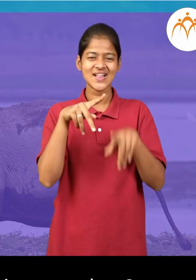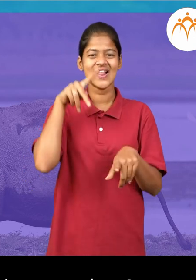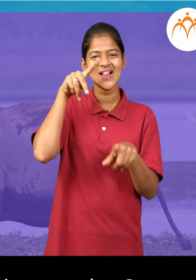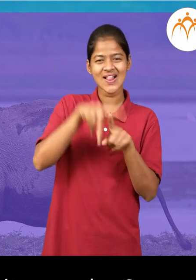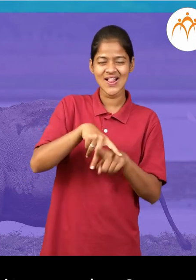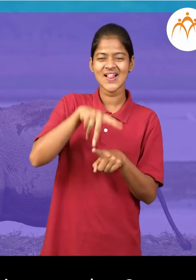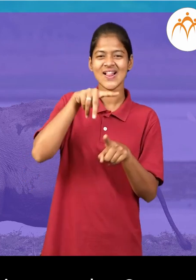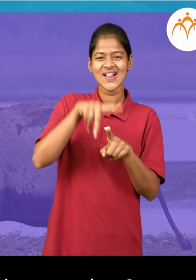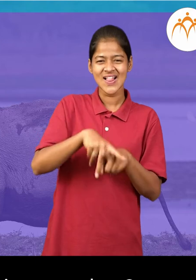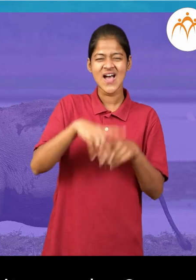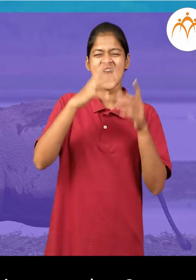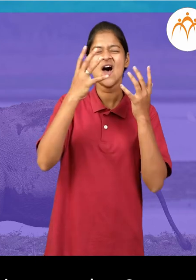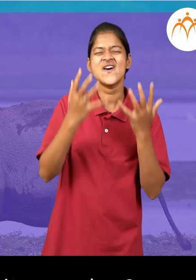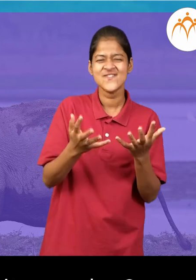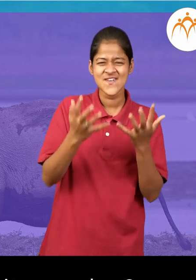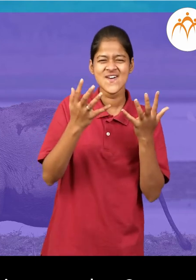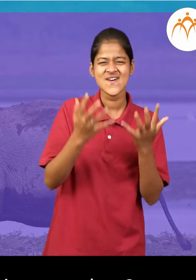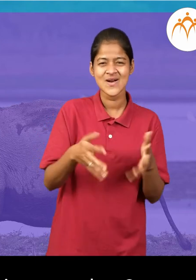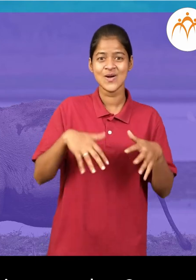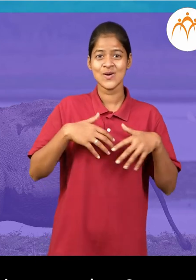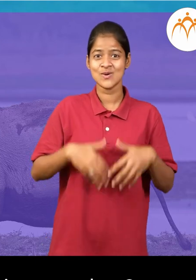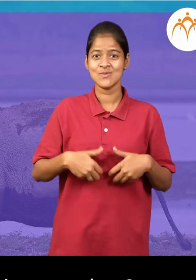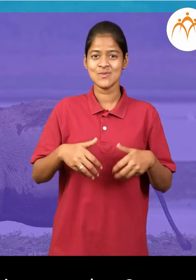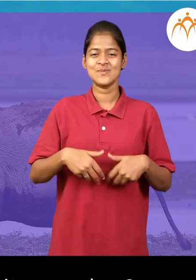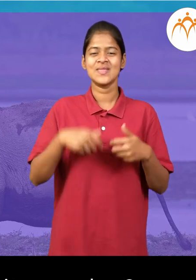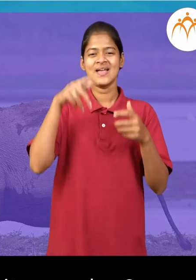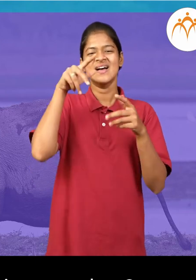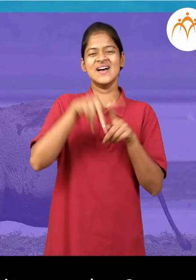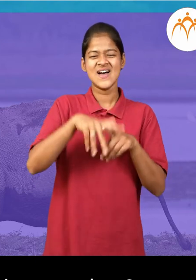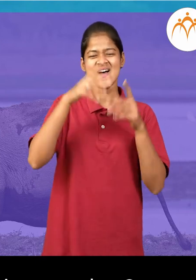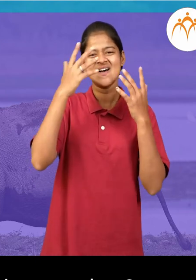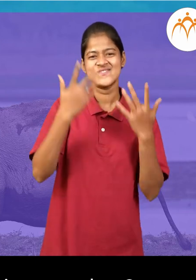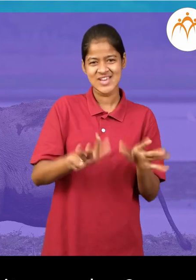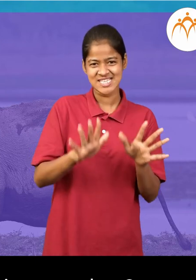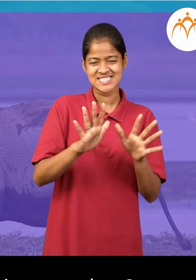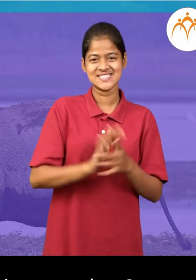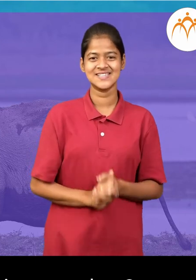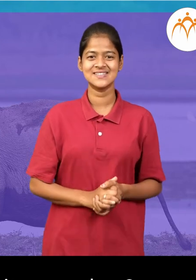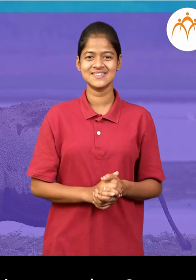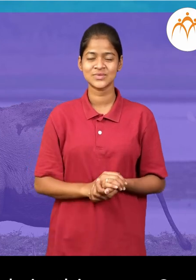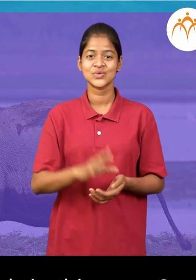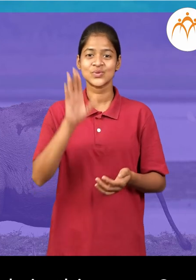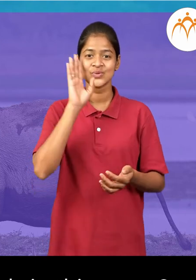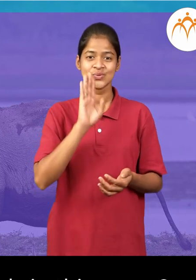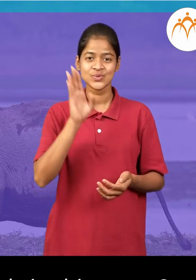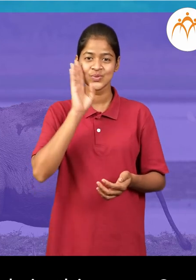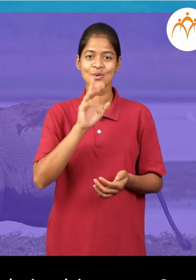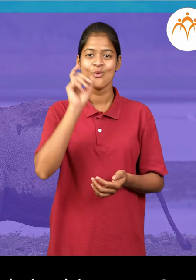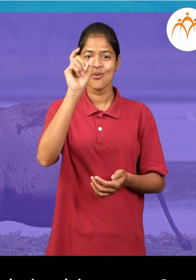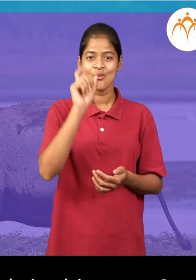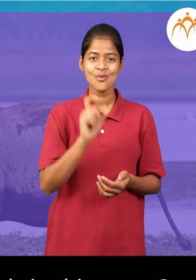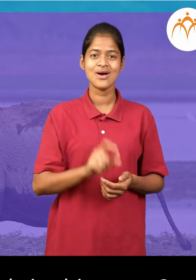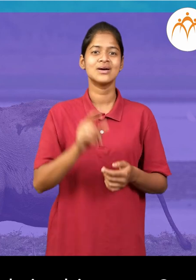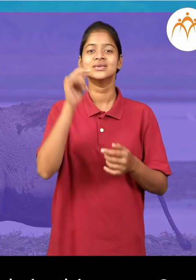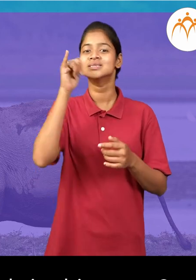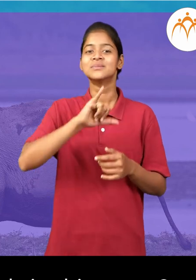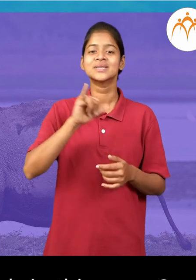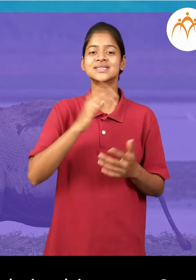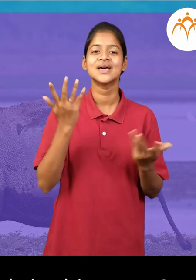Look, who is riding it? Is it a monkey? Which are the rhyming words in